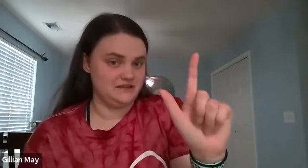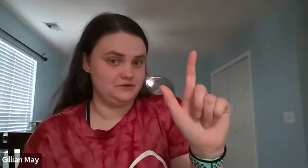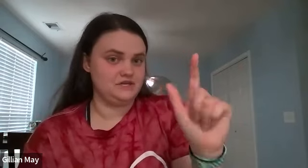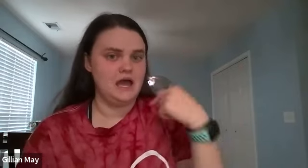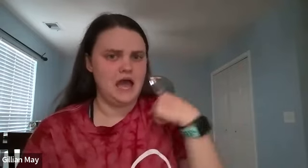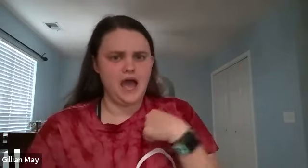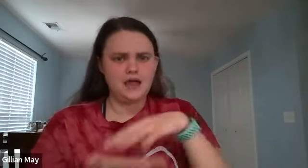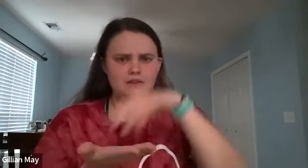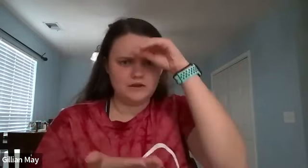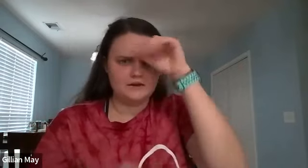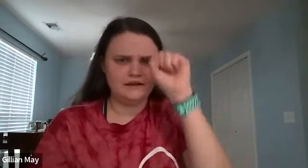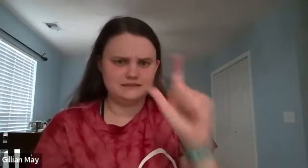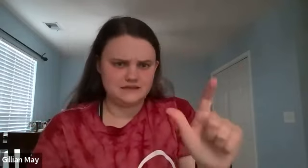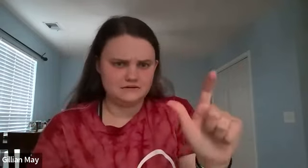Language. I learn ASL.